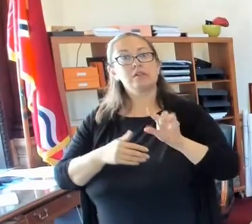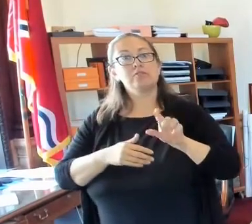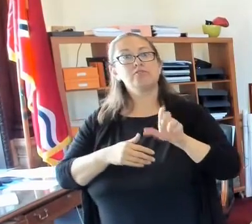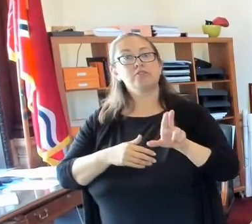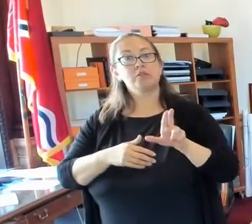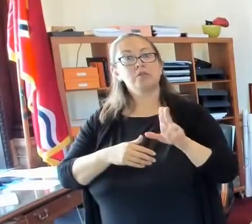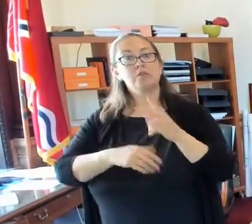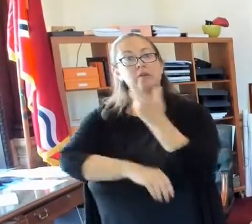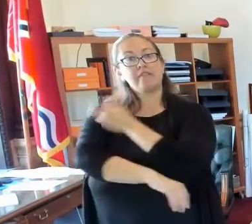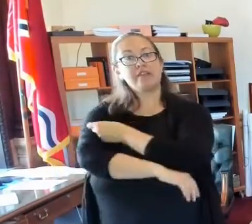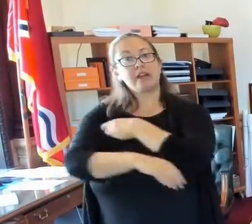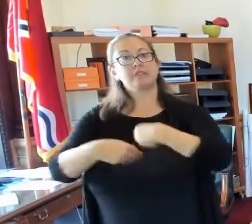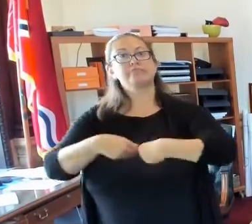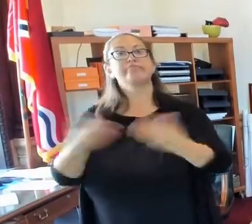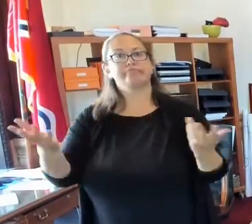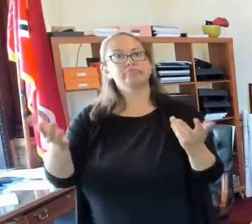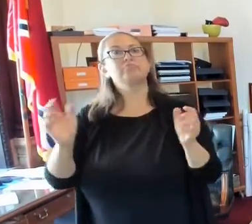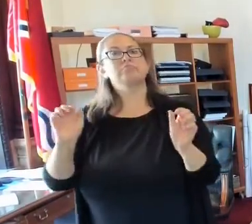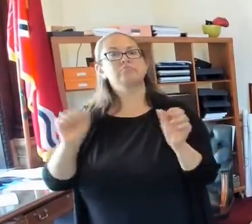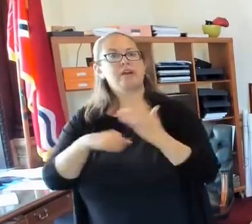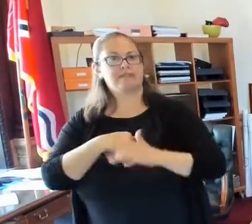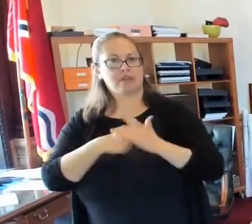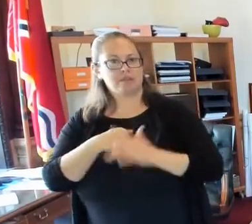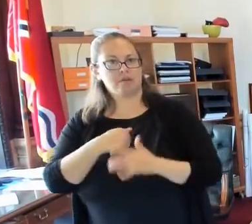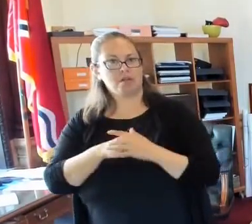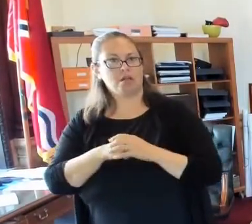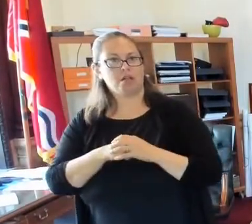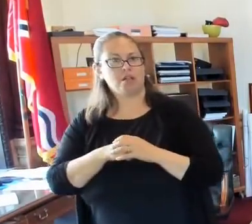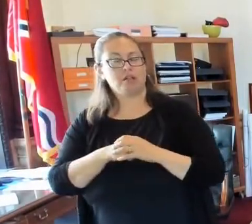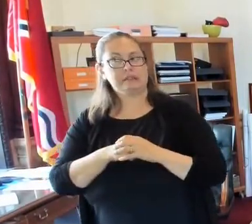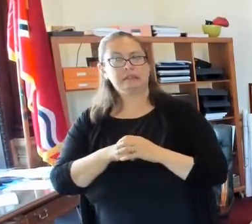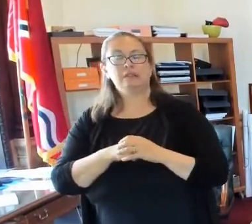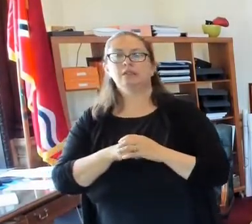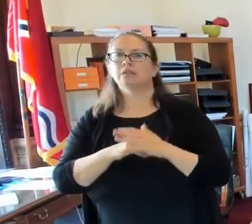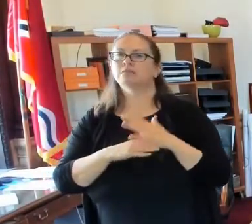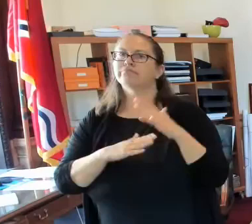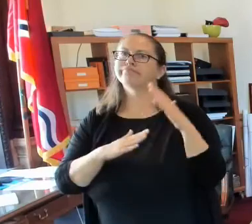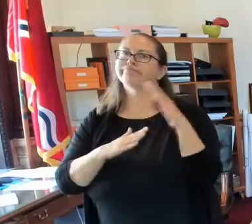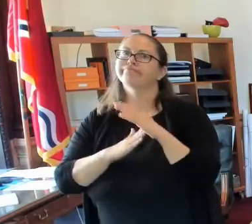vaccine. And it's going to be more important than ever